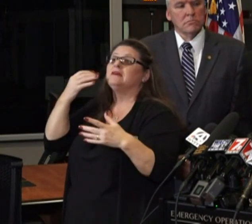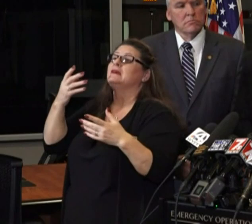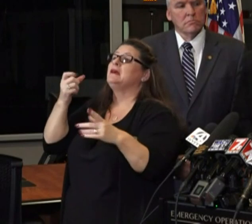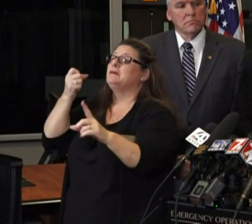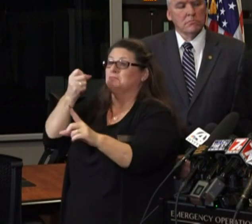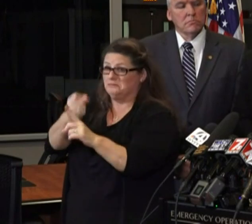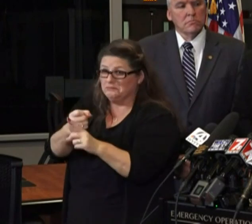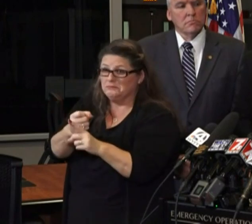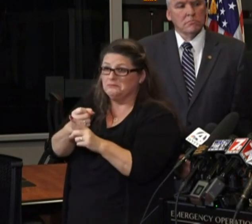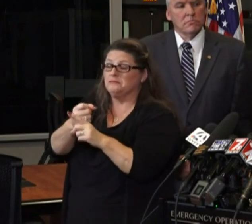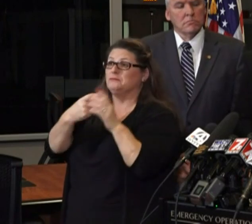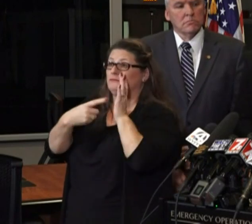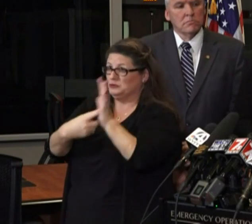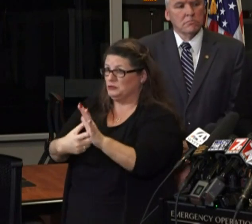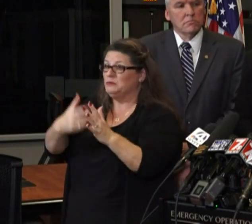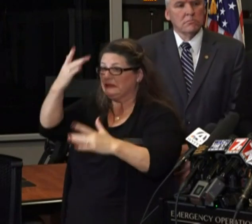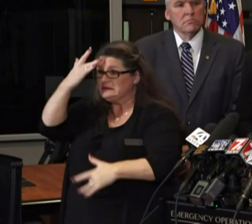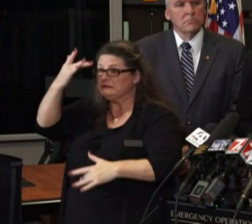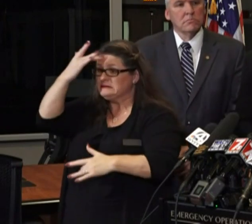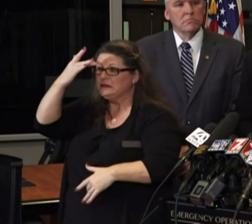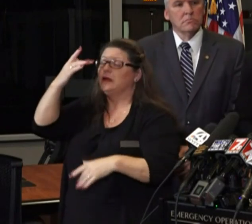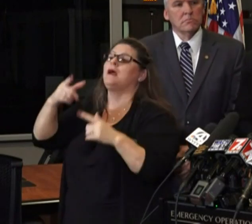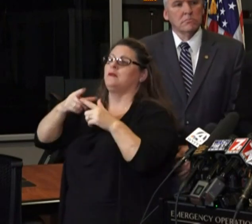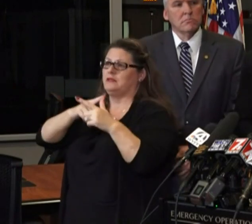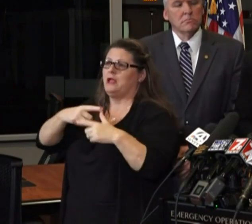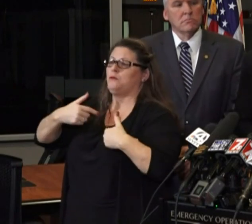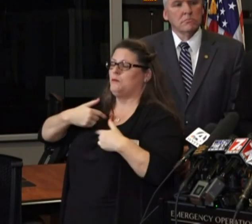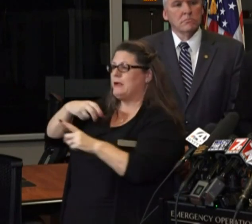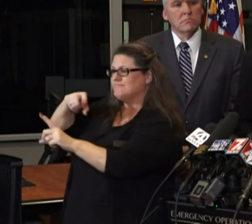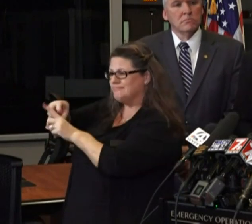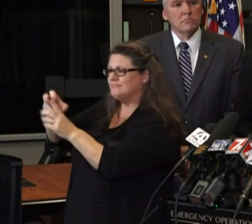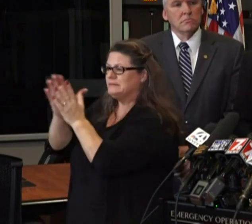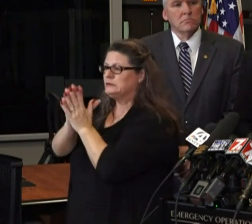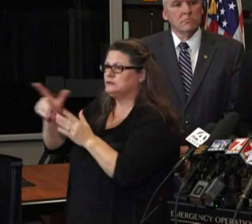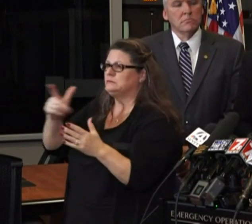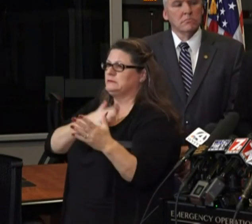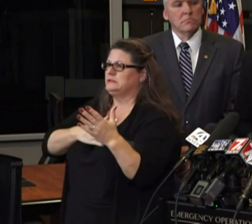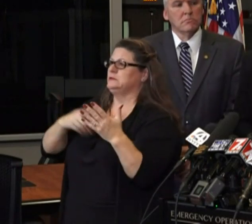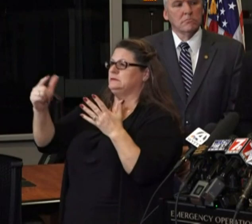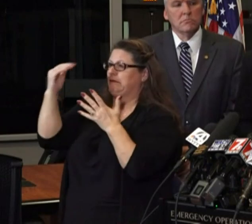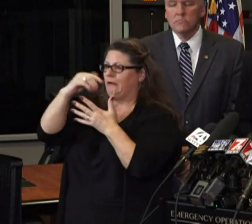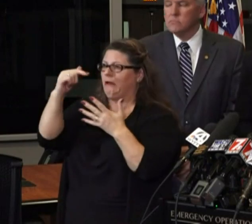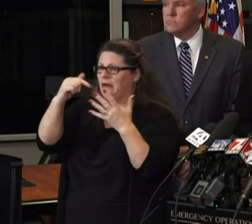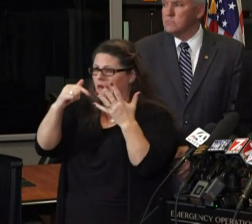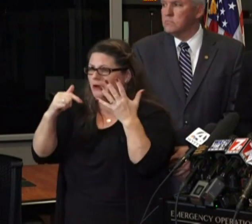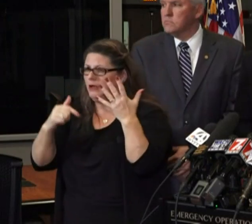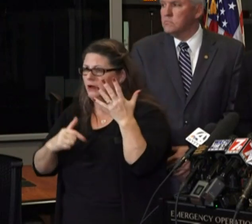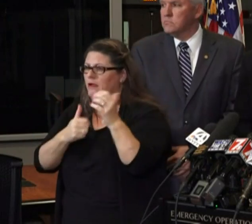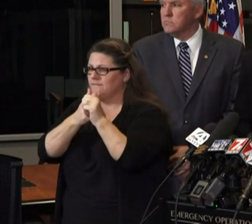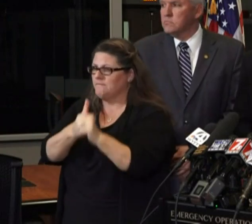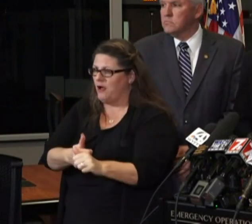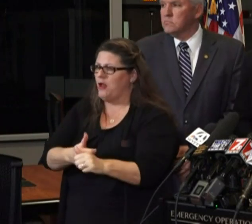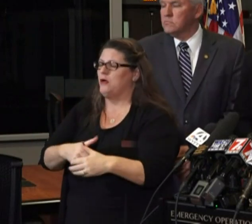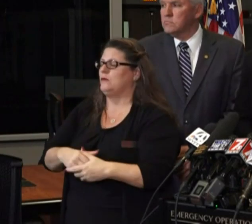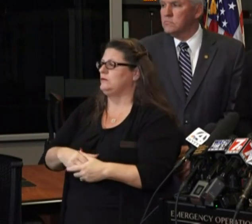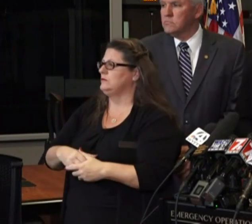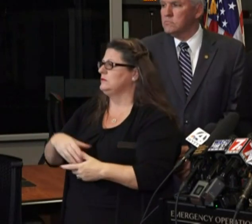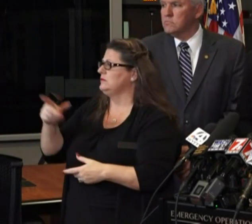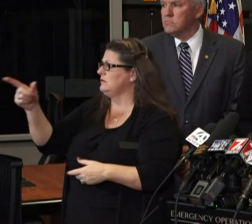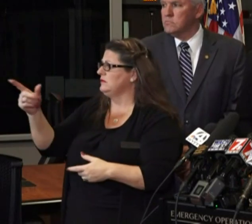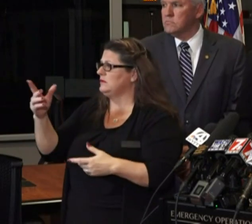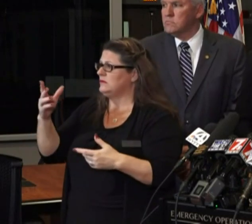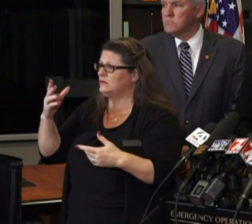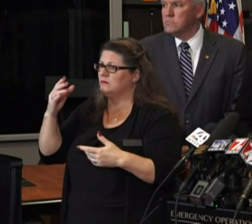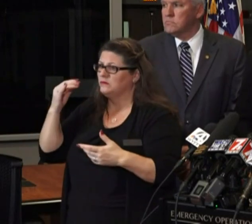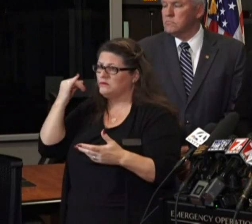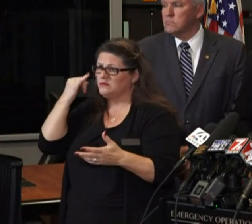way, and a decision is made whether or not testing is indicated depending on the presentation of their illness. So even if someone has not left the